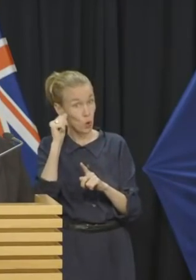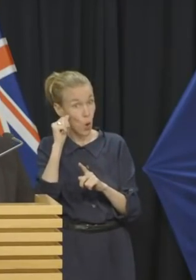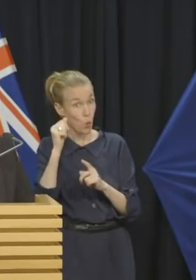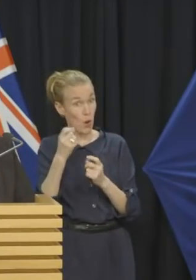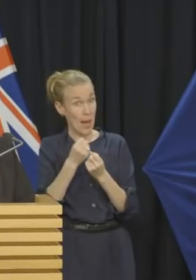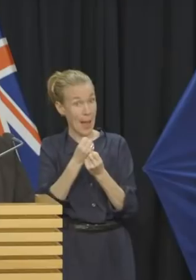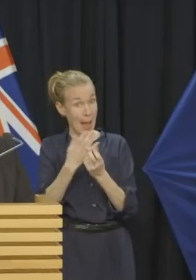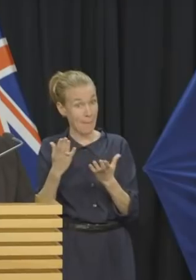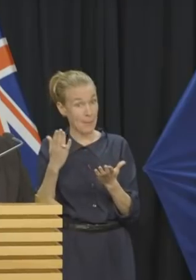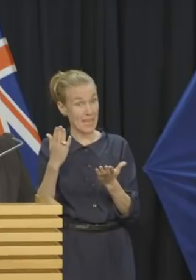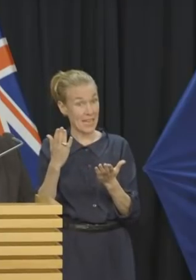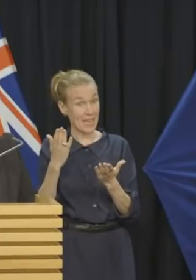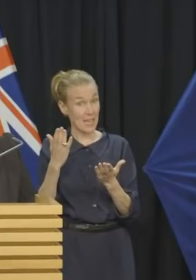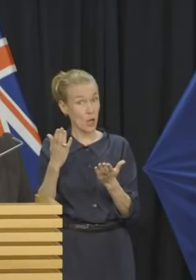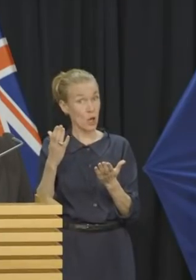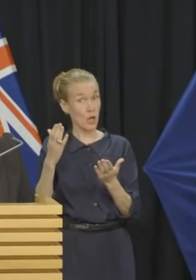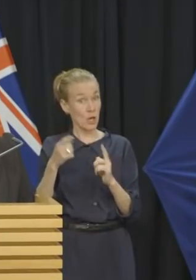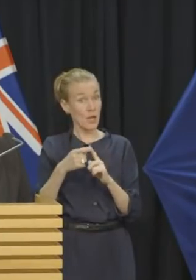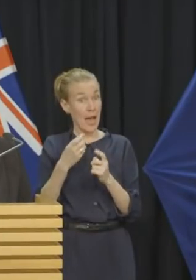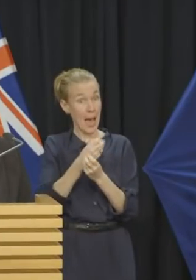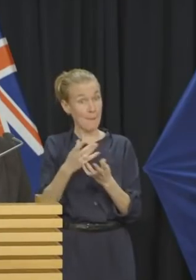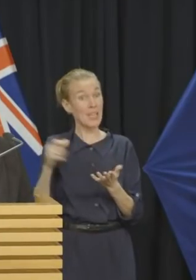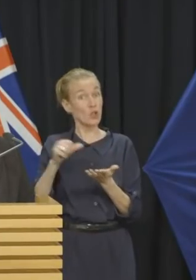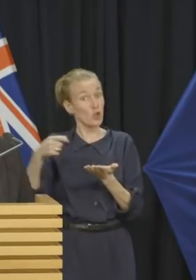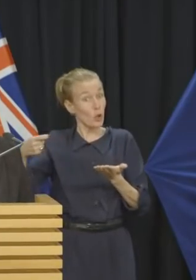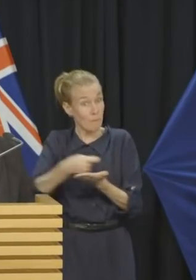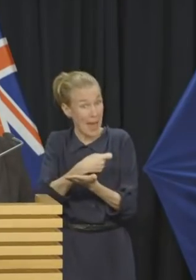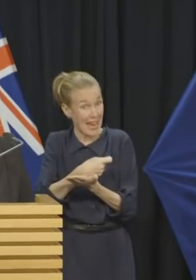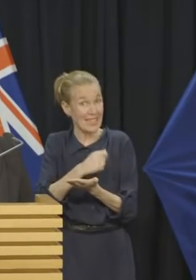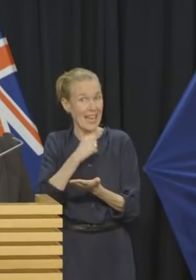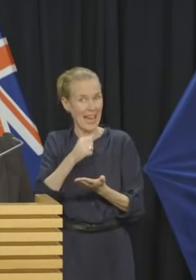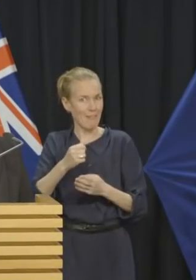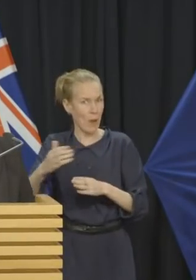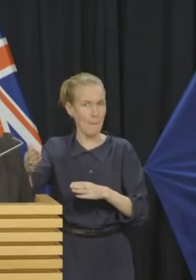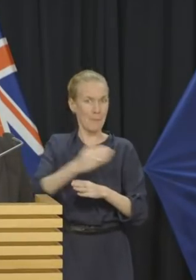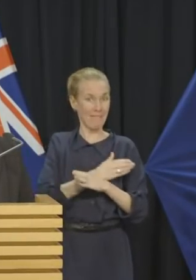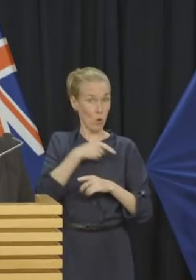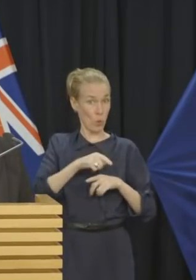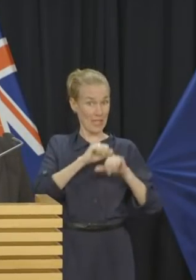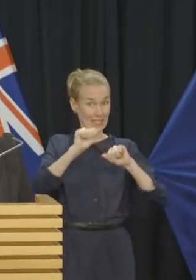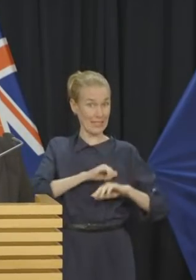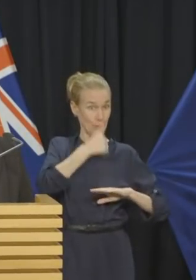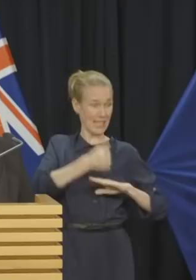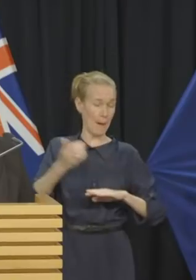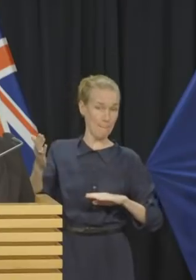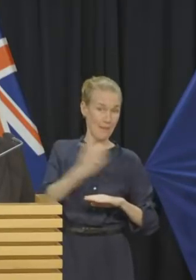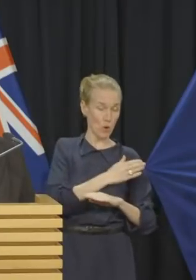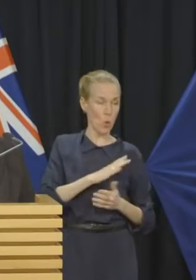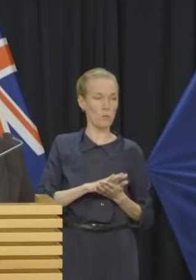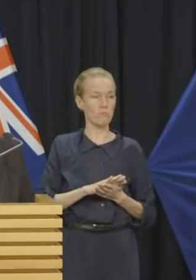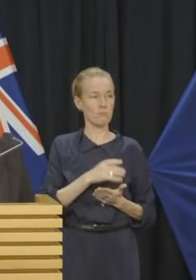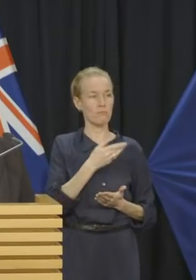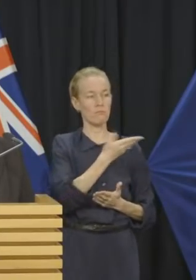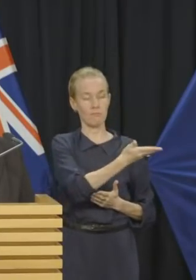would potentially have been charged if this regime was in place? We don't have the exact data on those to